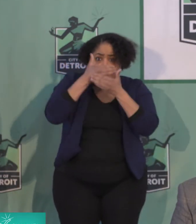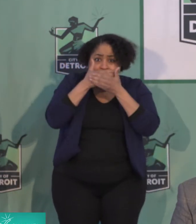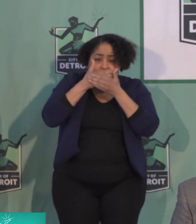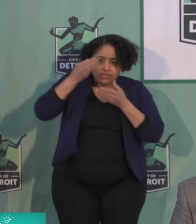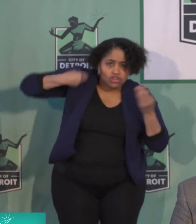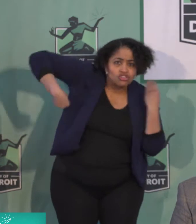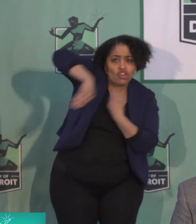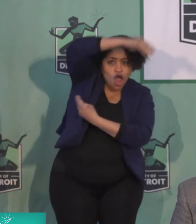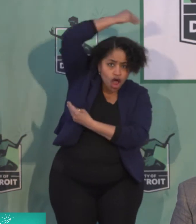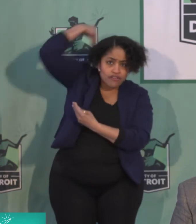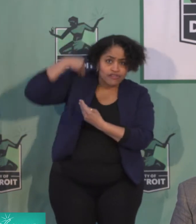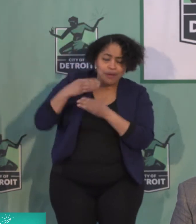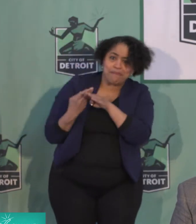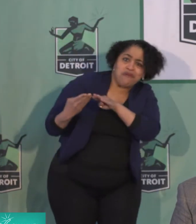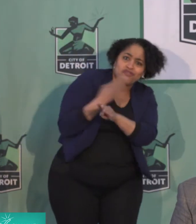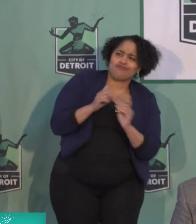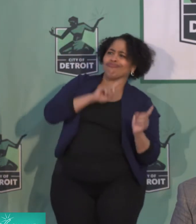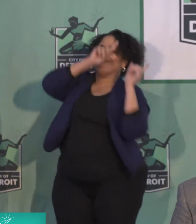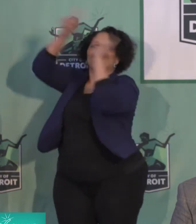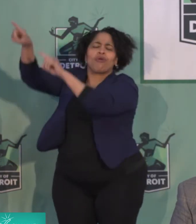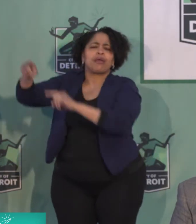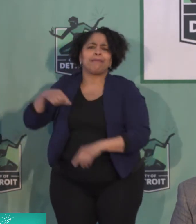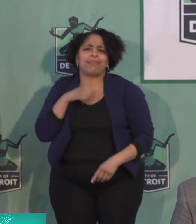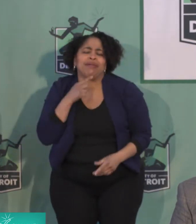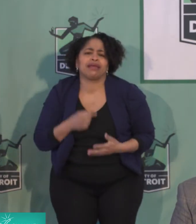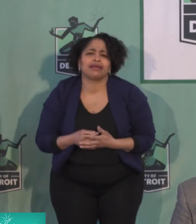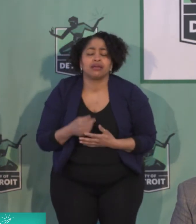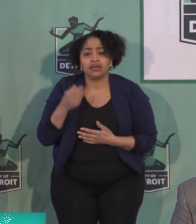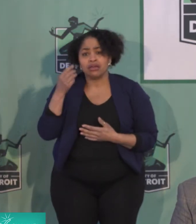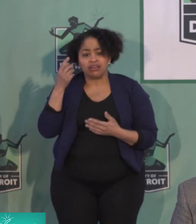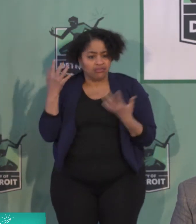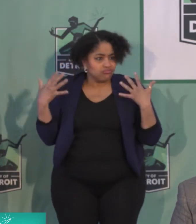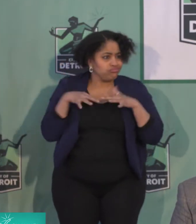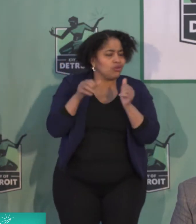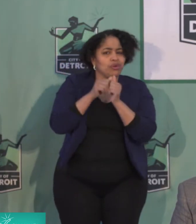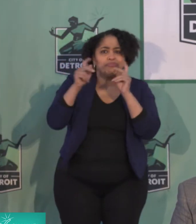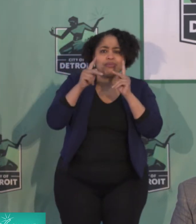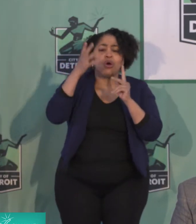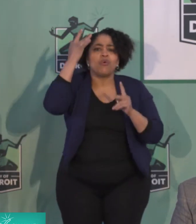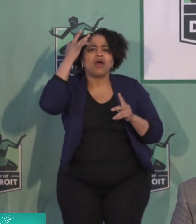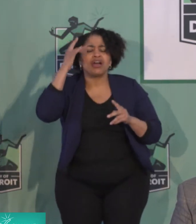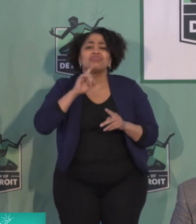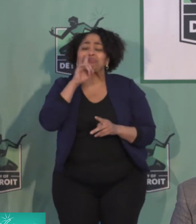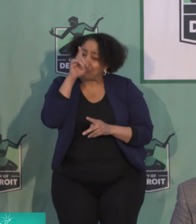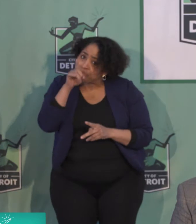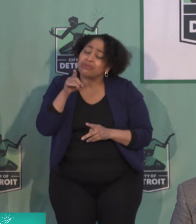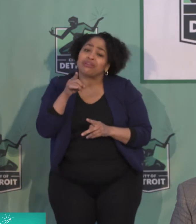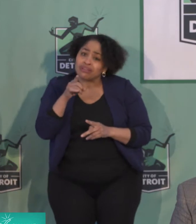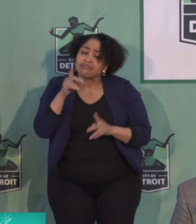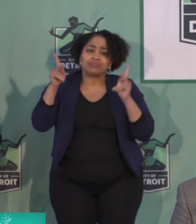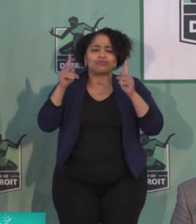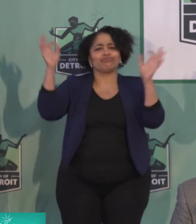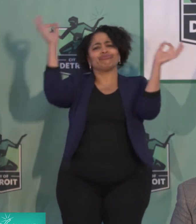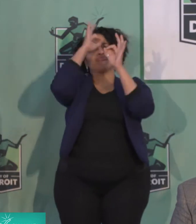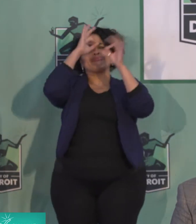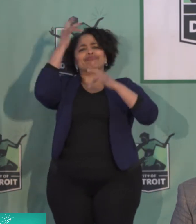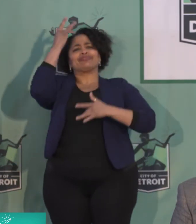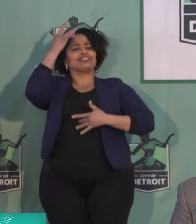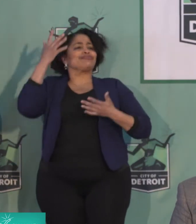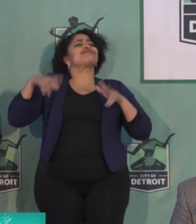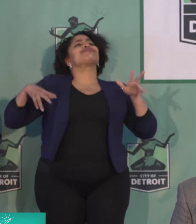scarf before you go out in public, because there is a significant chance that people who have no idea they're